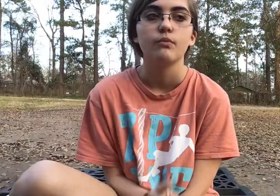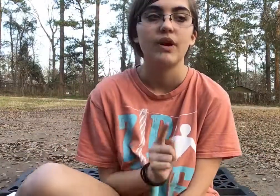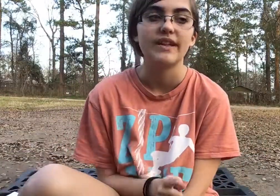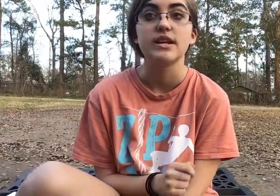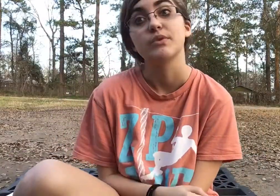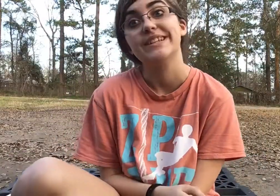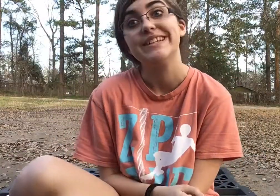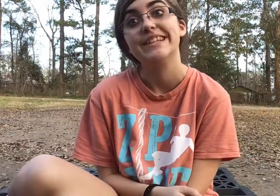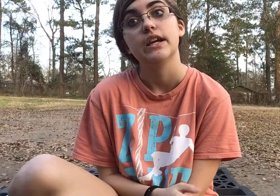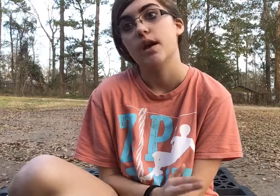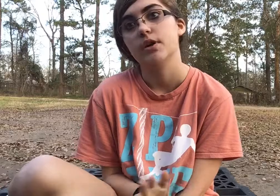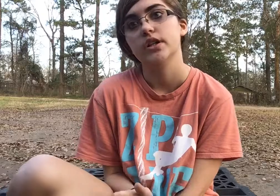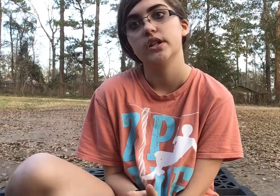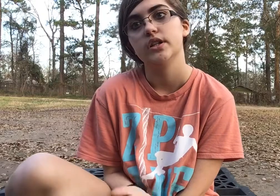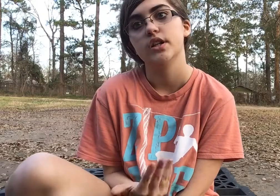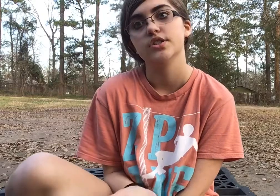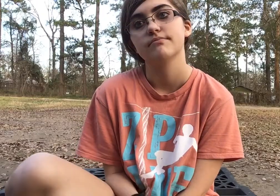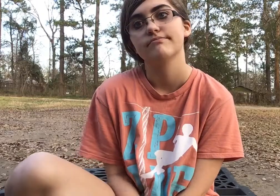Wow, that's not really needy. I'm not needy. Yeah.